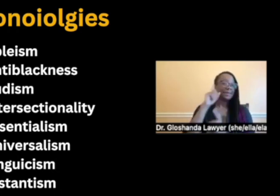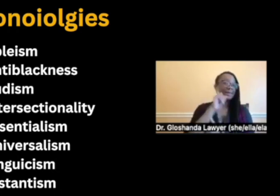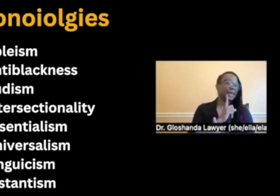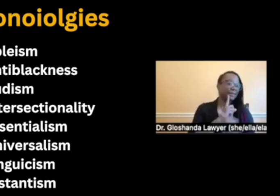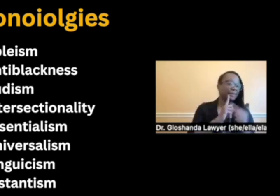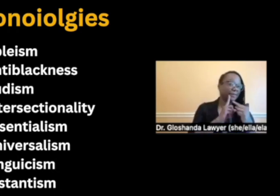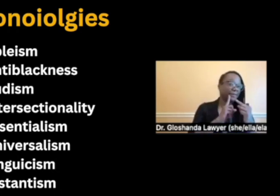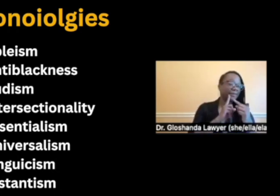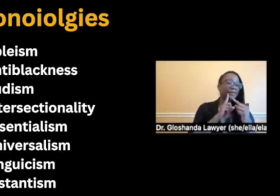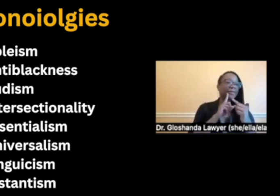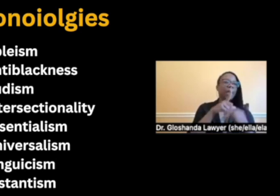particular term.